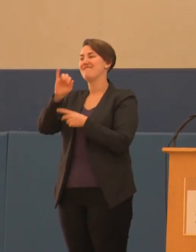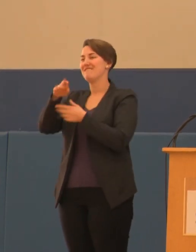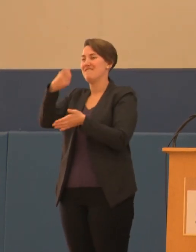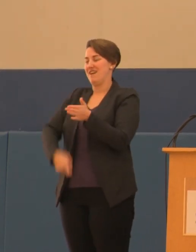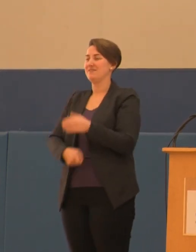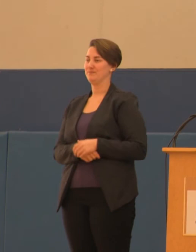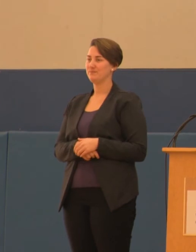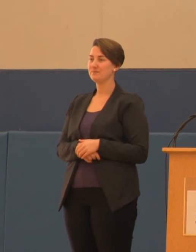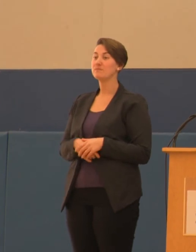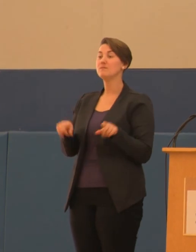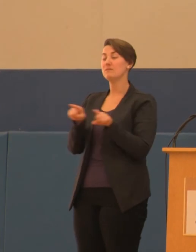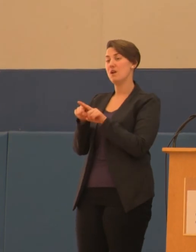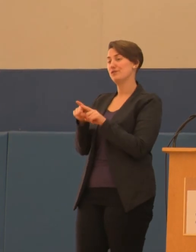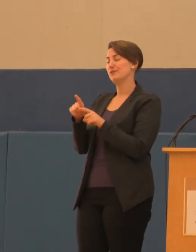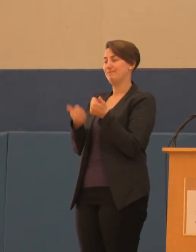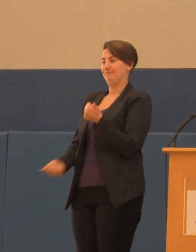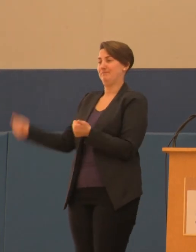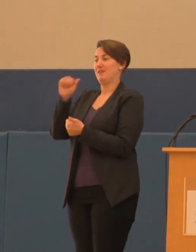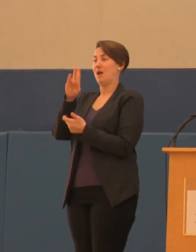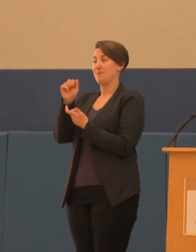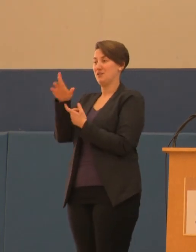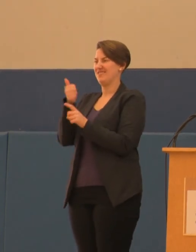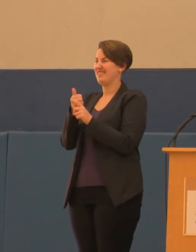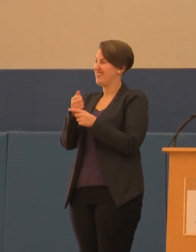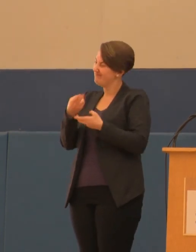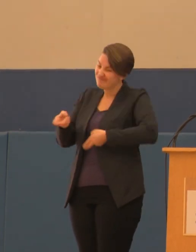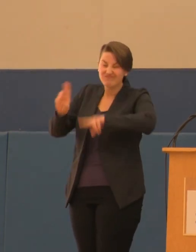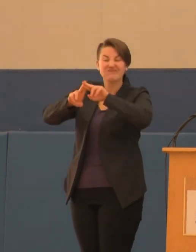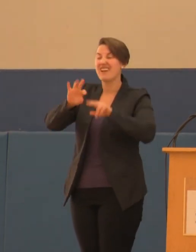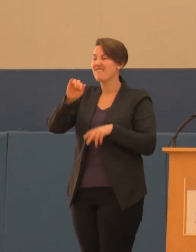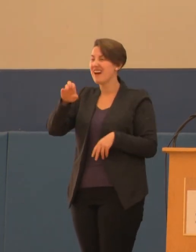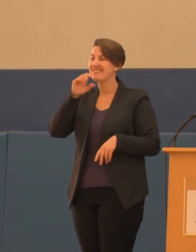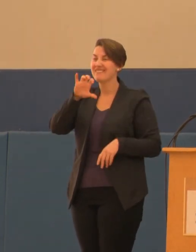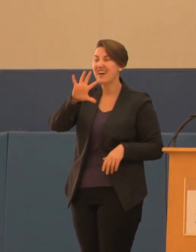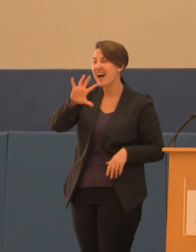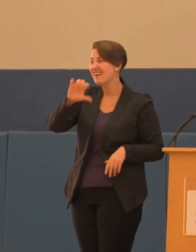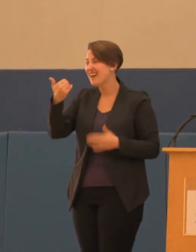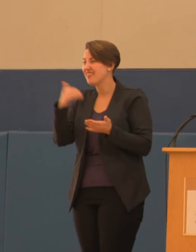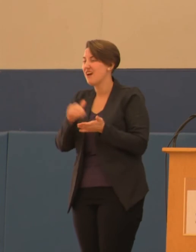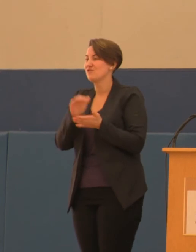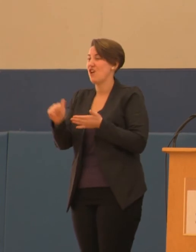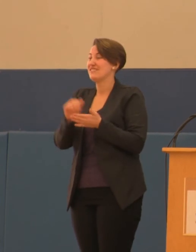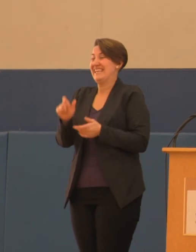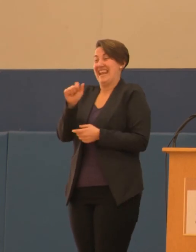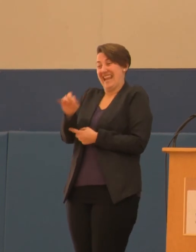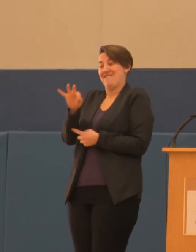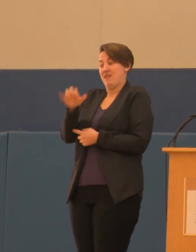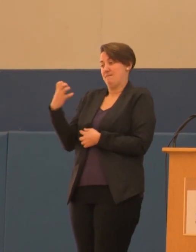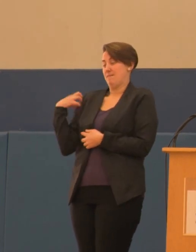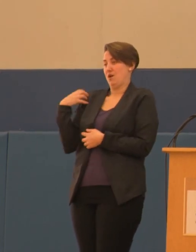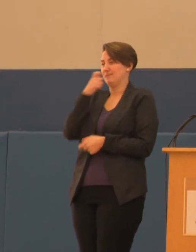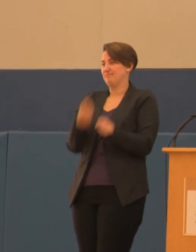issued fines in excess of $5,000-$10,000 to employers who have taken retaliatory actions